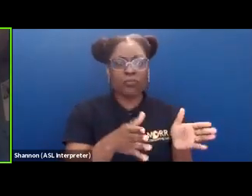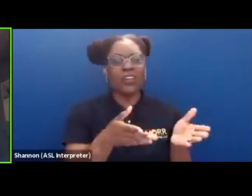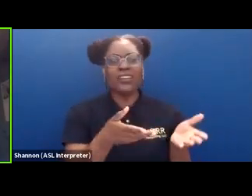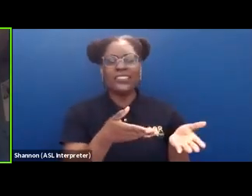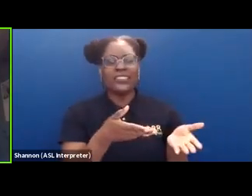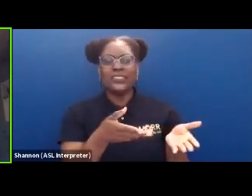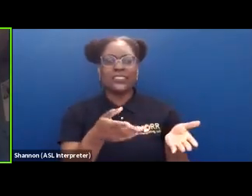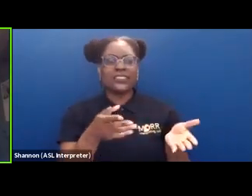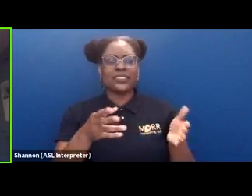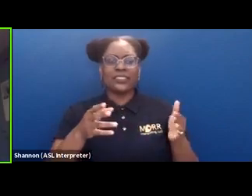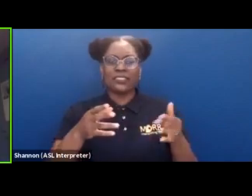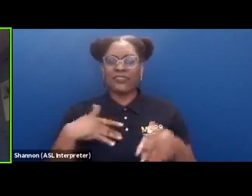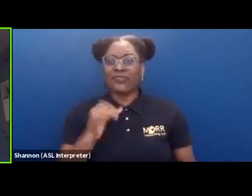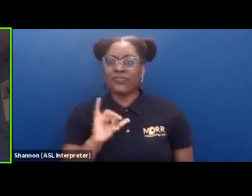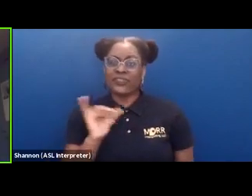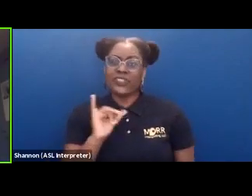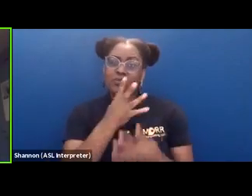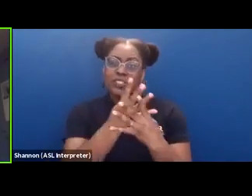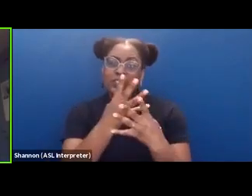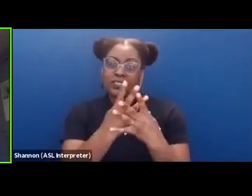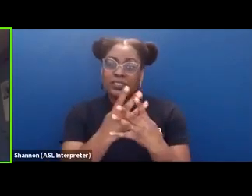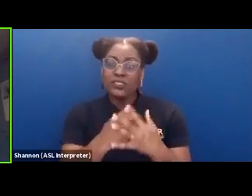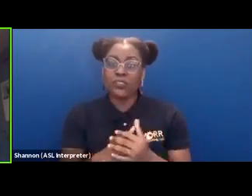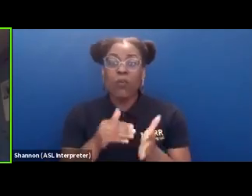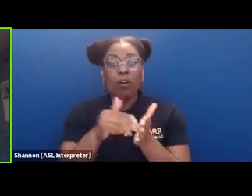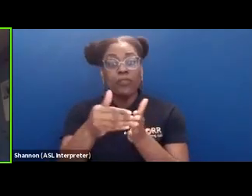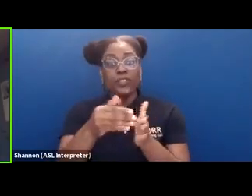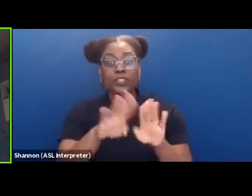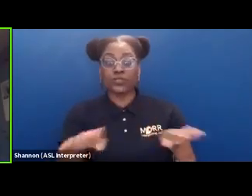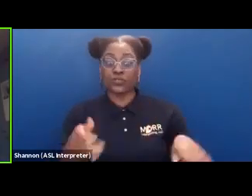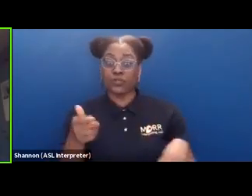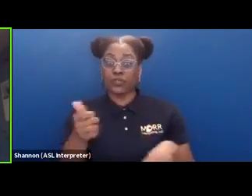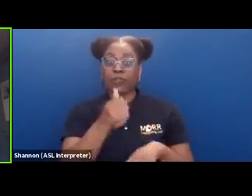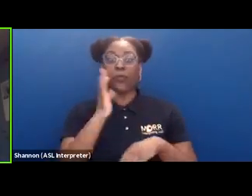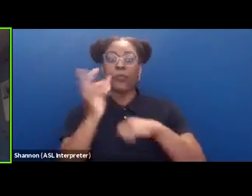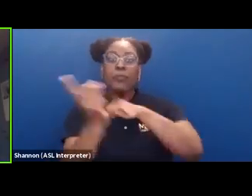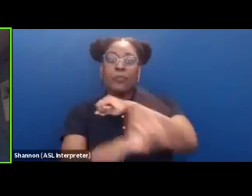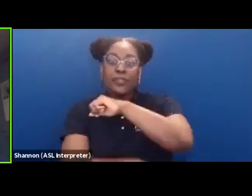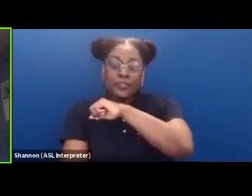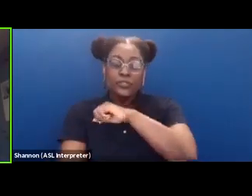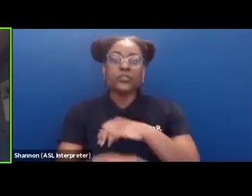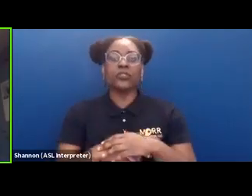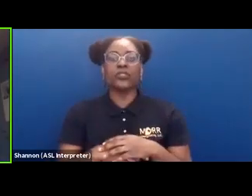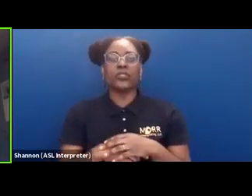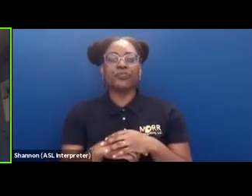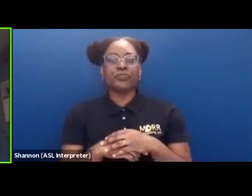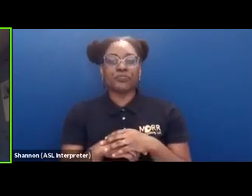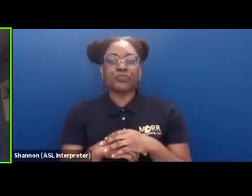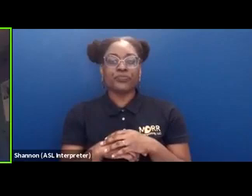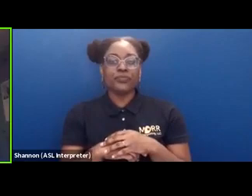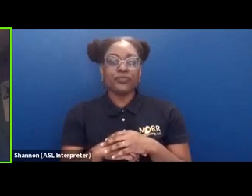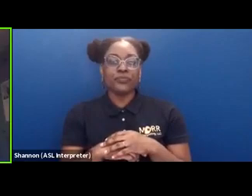also oftentimes very punitive. And the logic for this incarceration